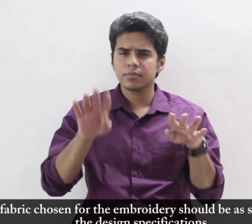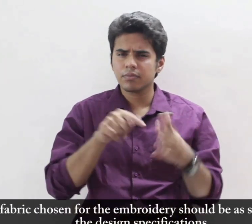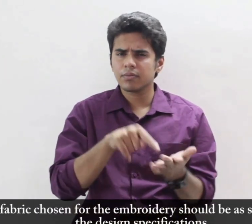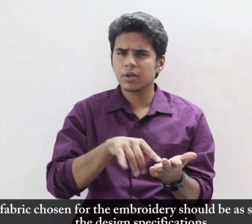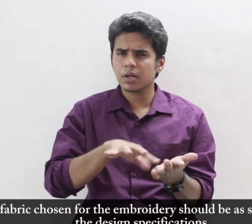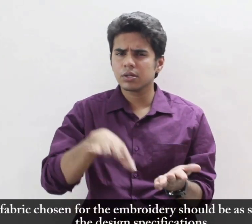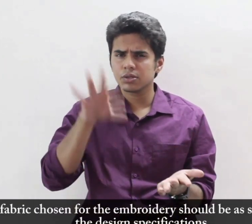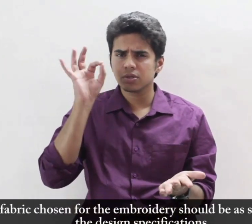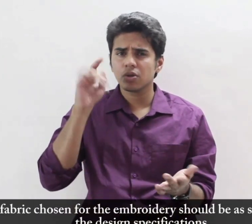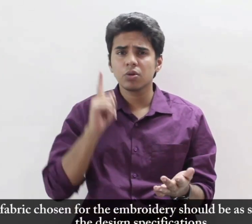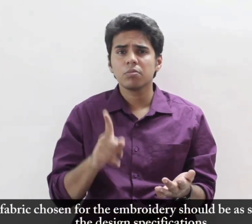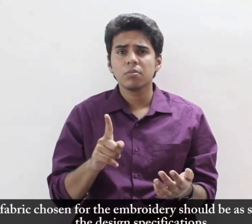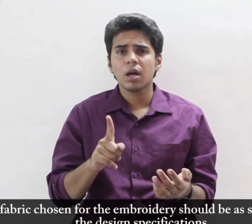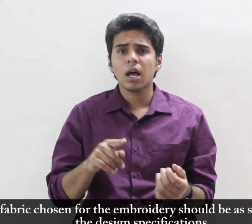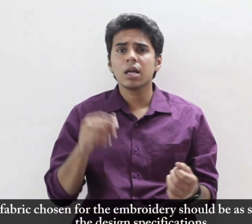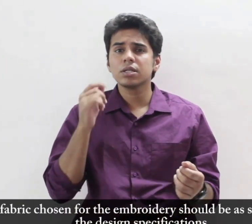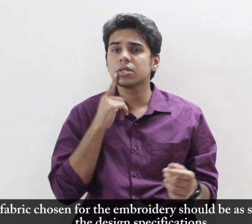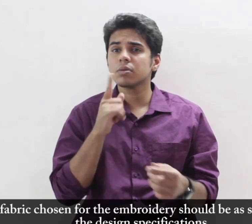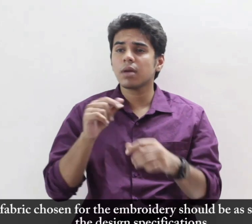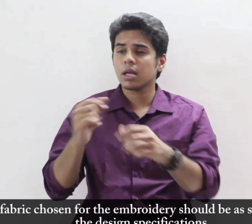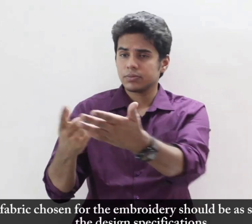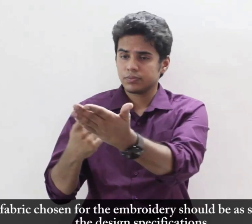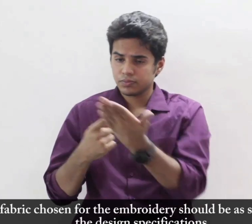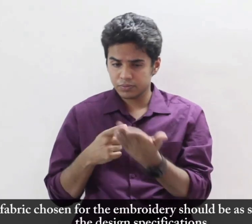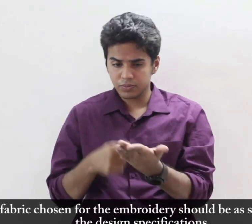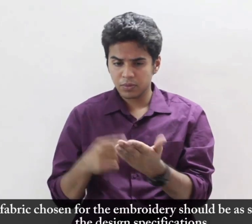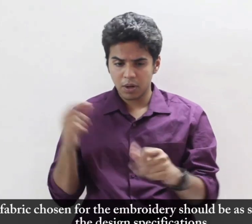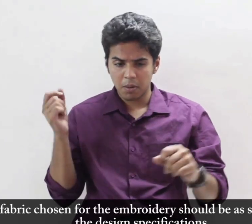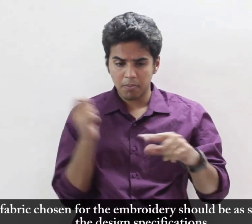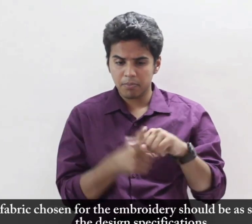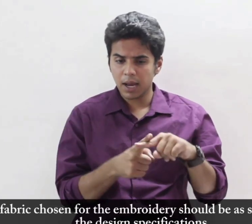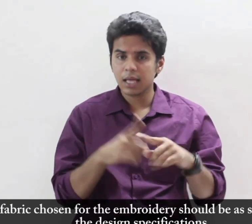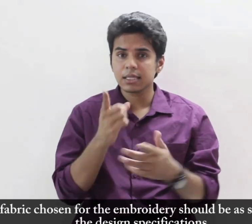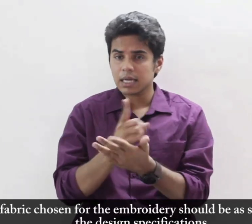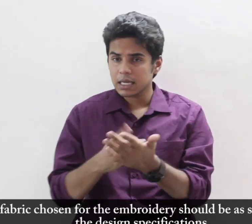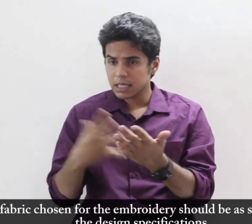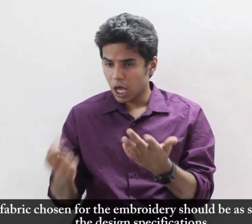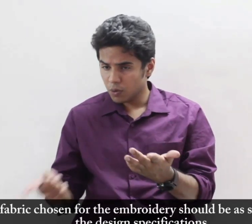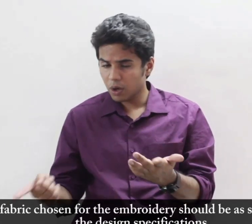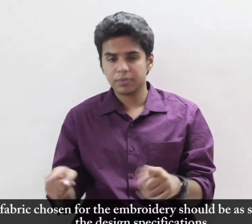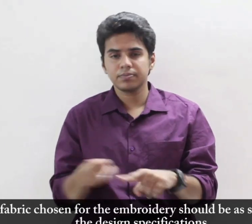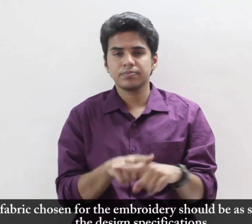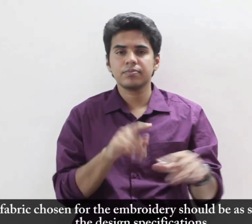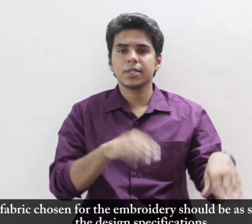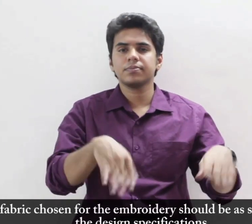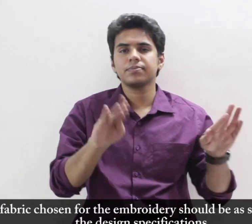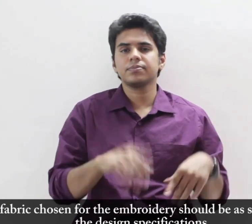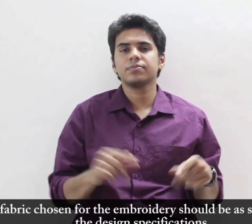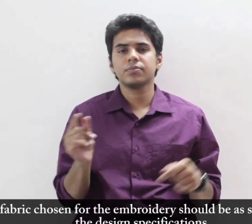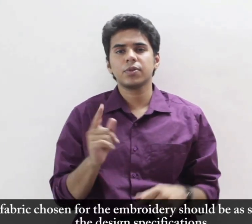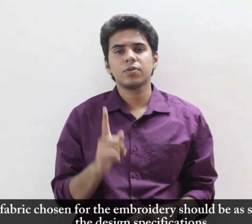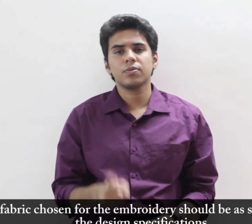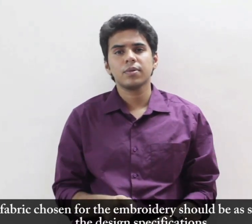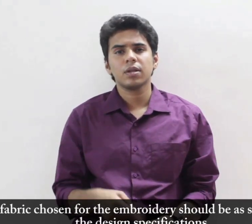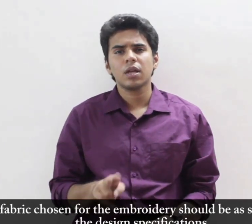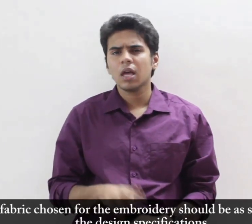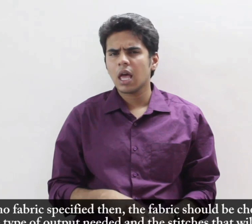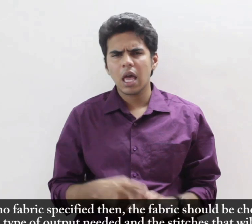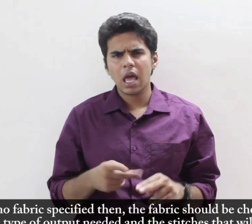The fabric chosen for the embroidery should be as specified in the design specifications. If